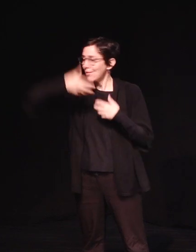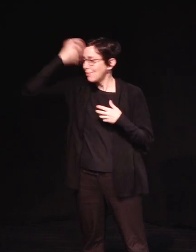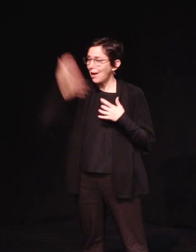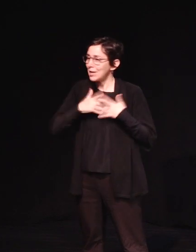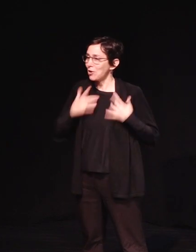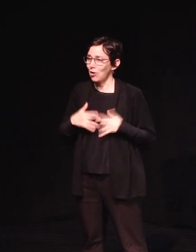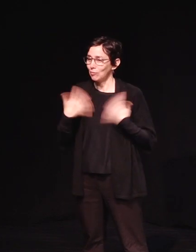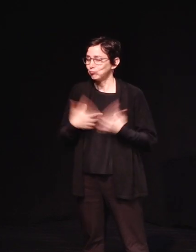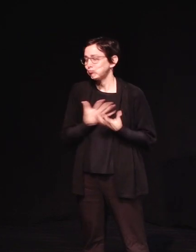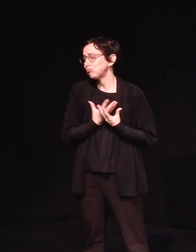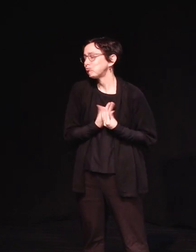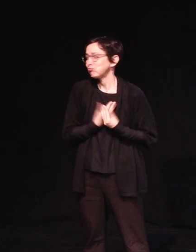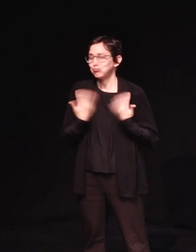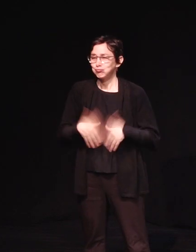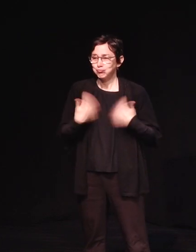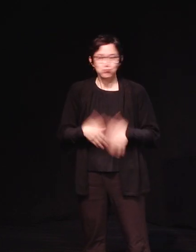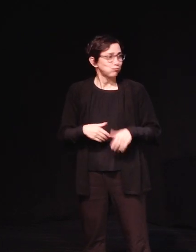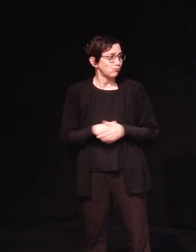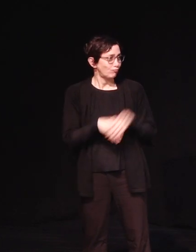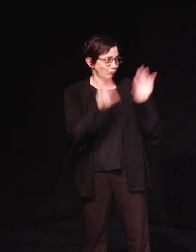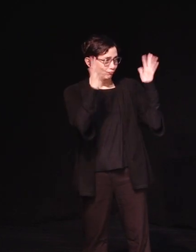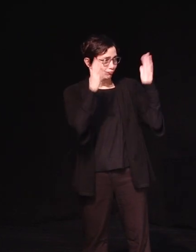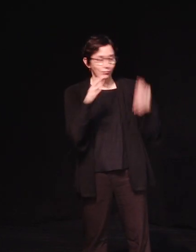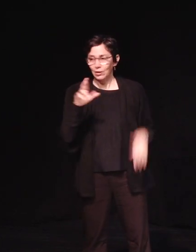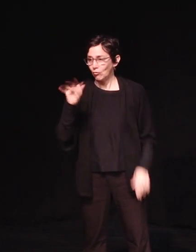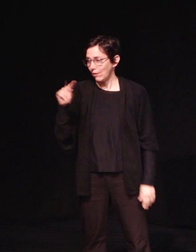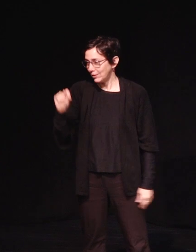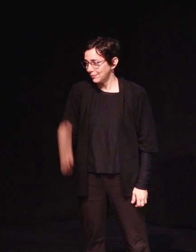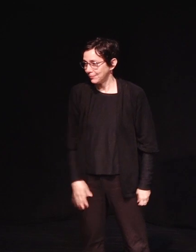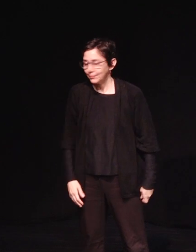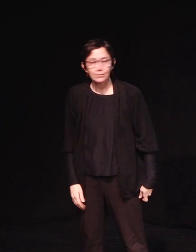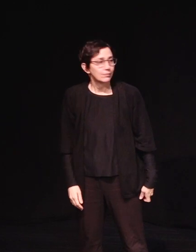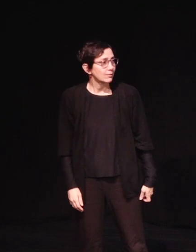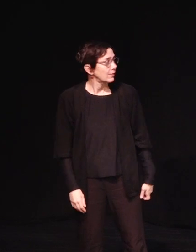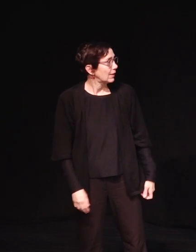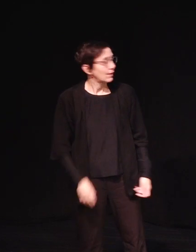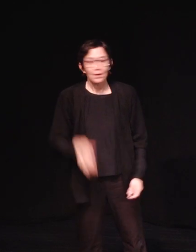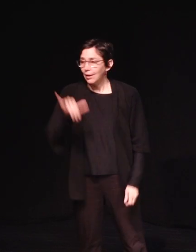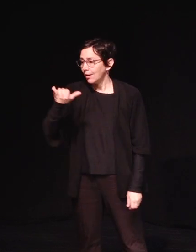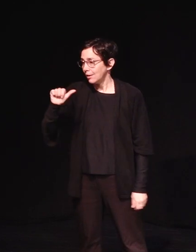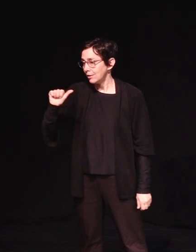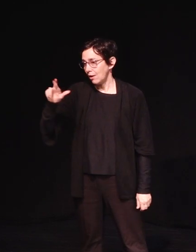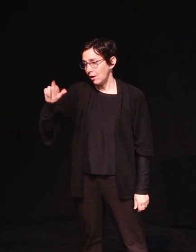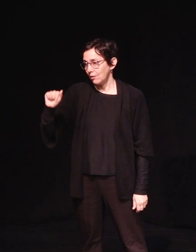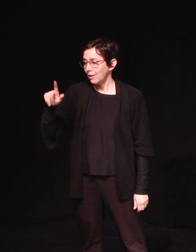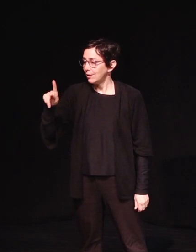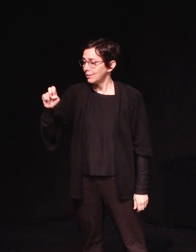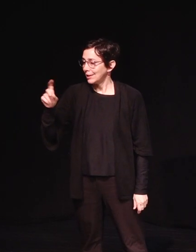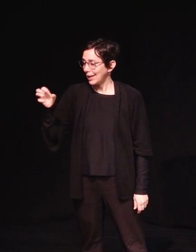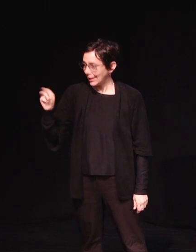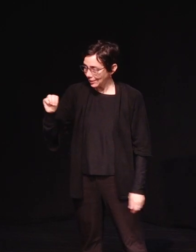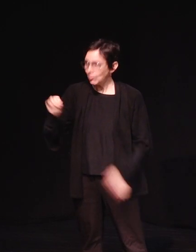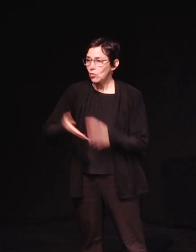important thing. So thank you, Ravit, and welcome back. I'm going to give a shout out to Yara Kedem, who was running Real Abilities